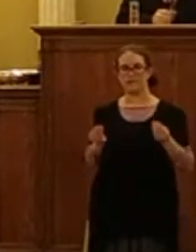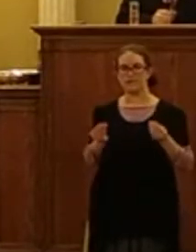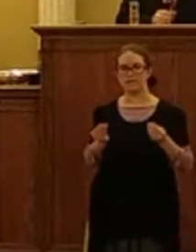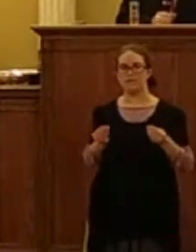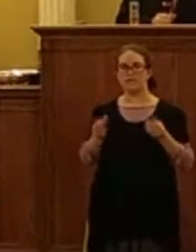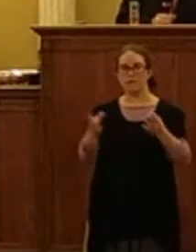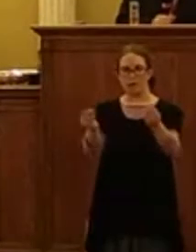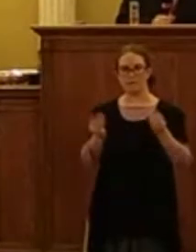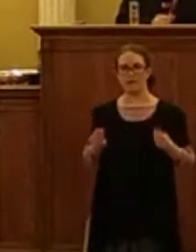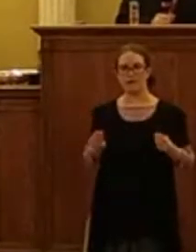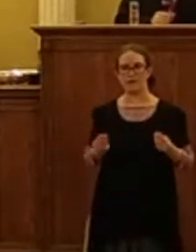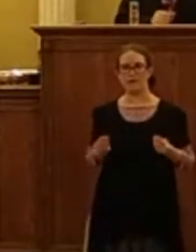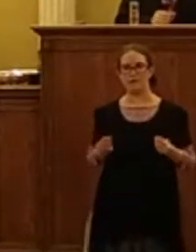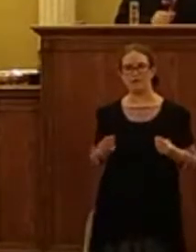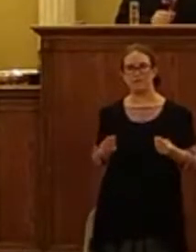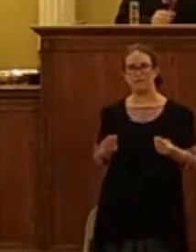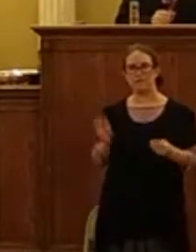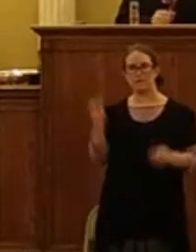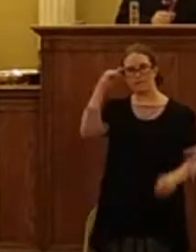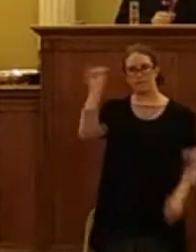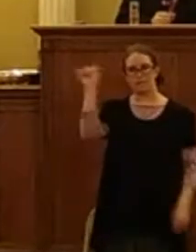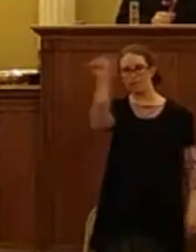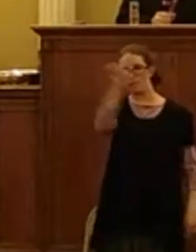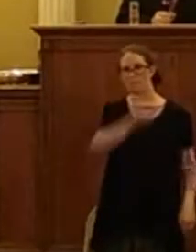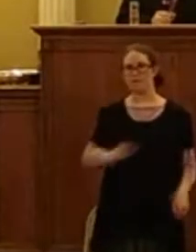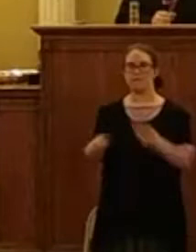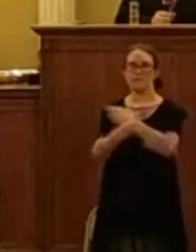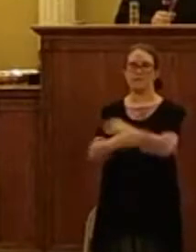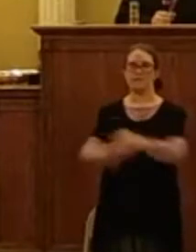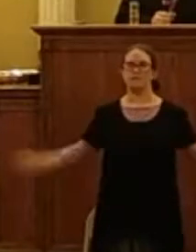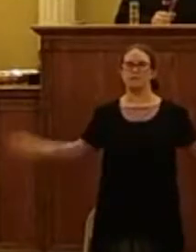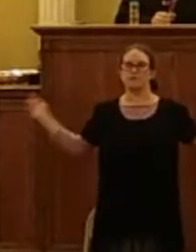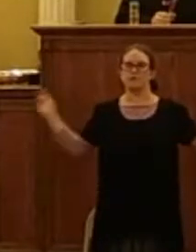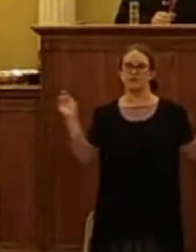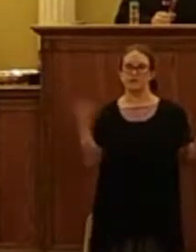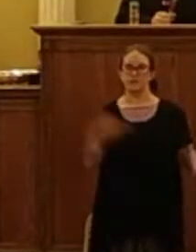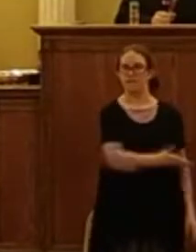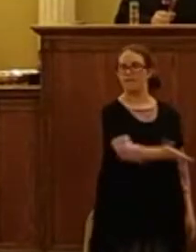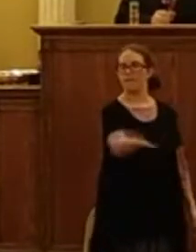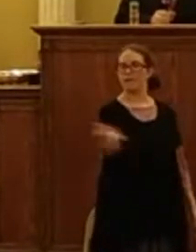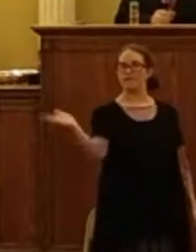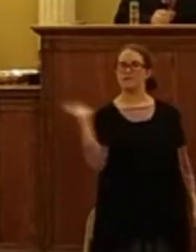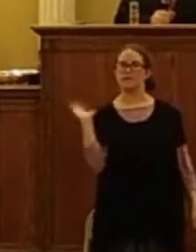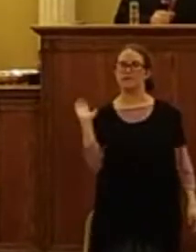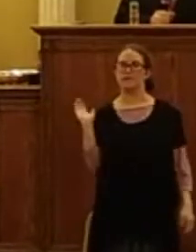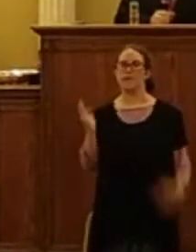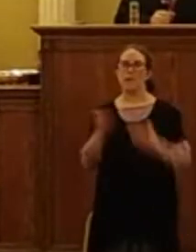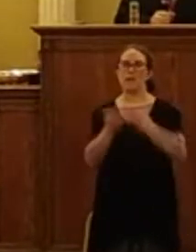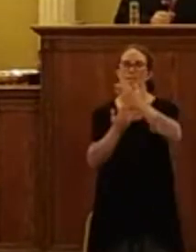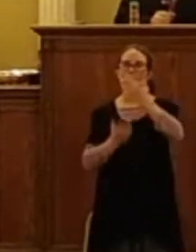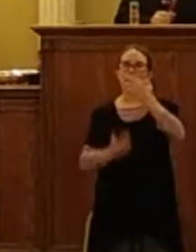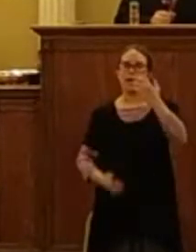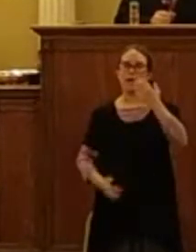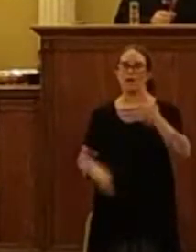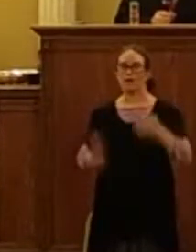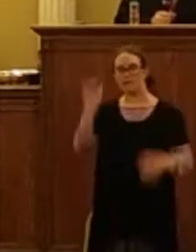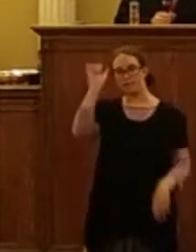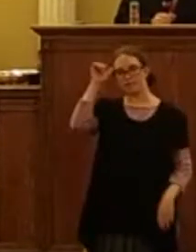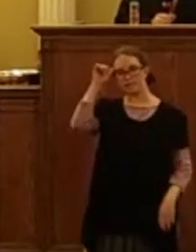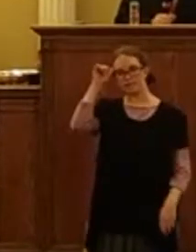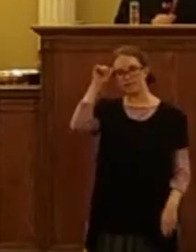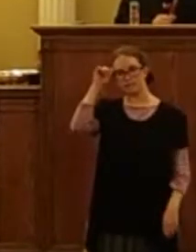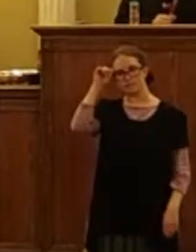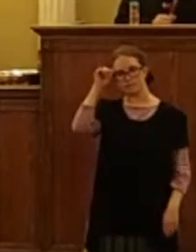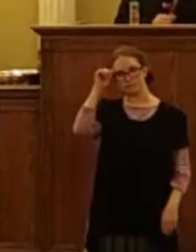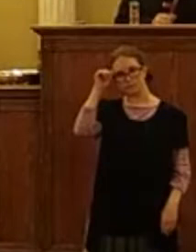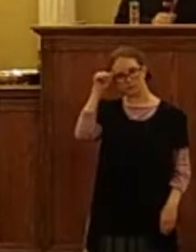say obtained, eternal redemption for us. For if the blood of bulls